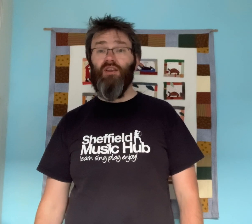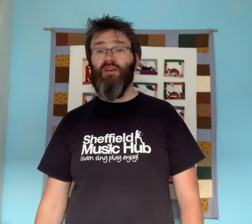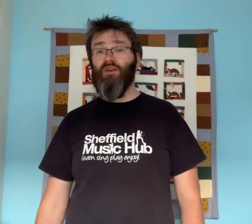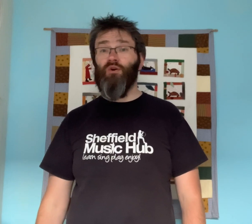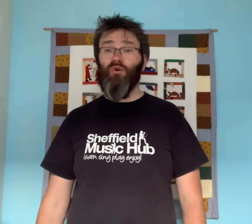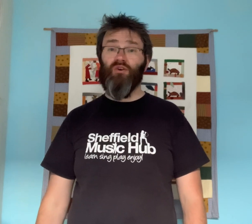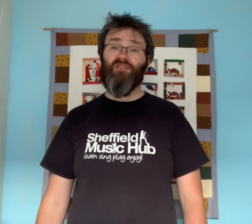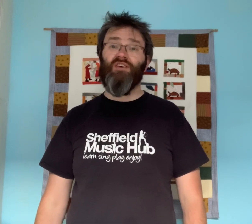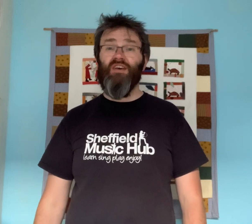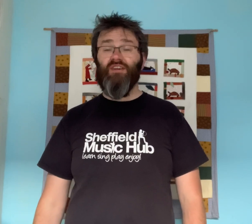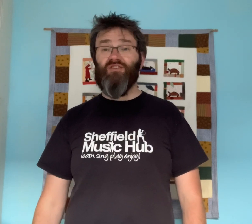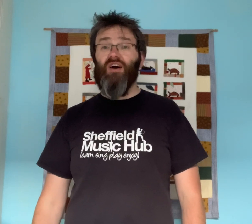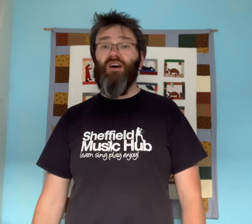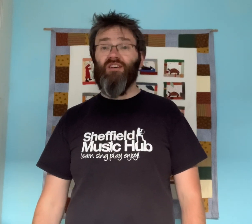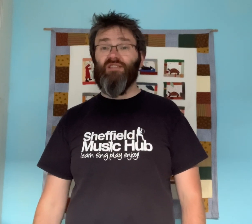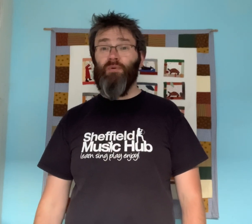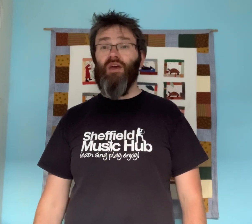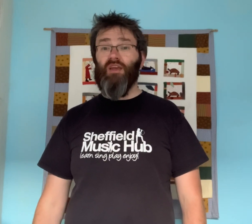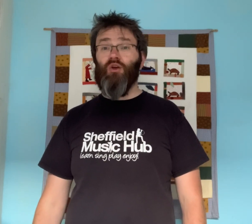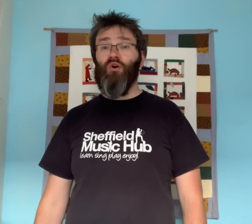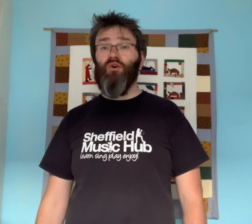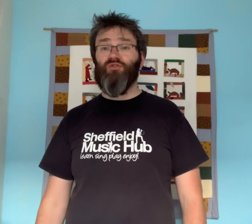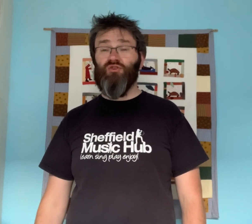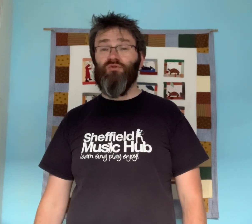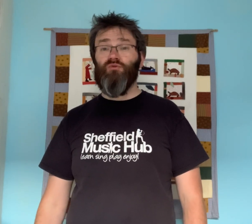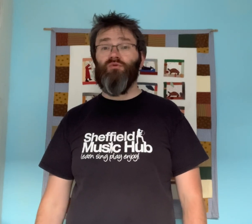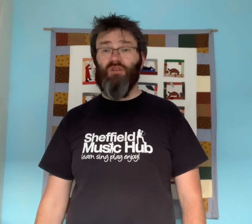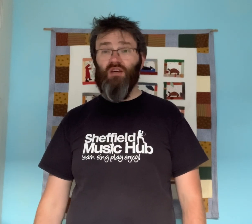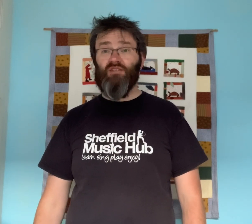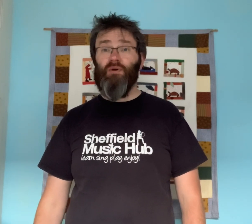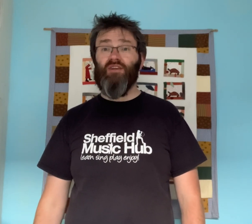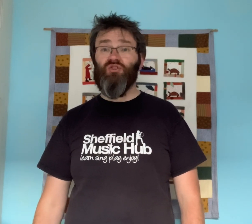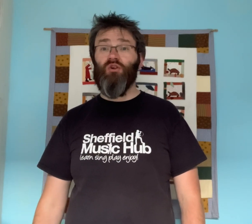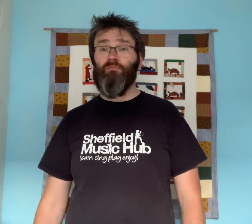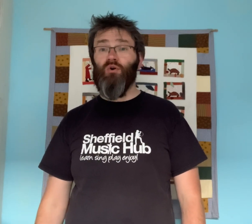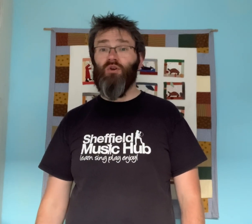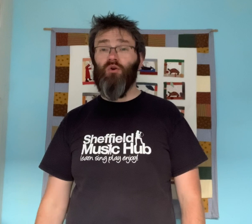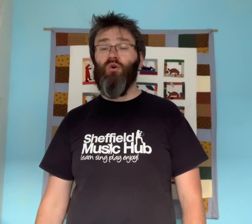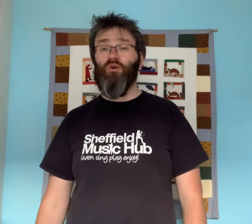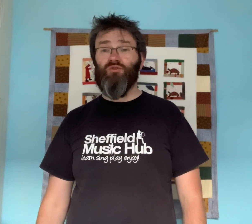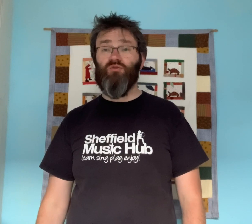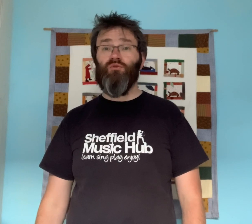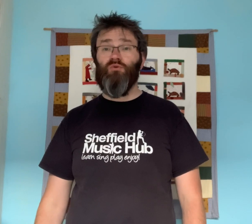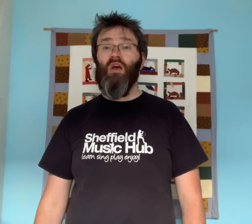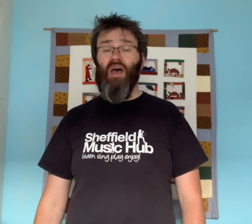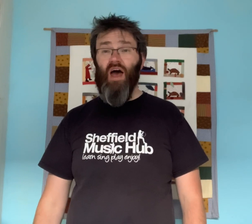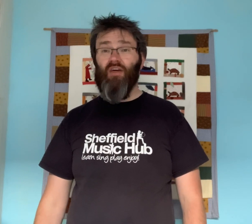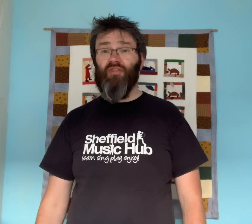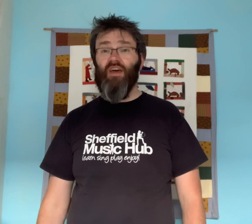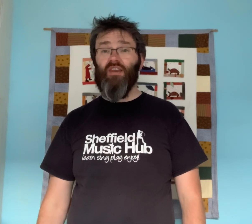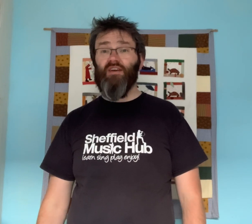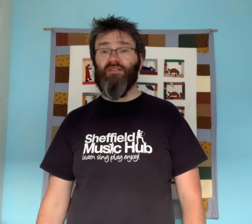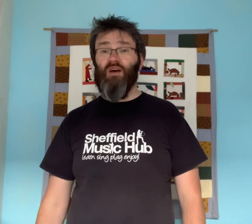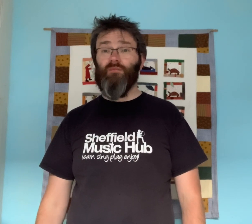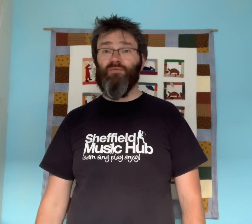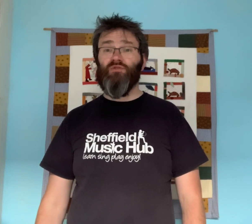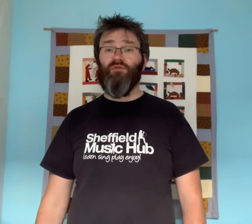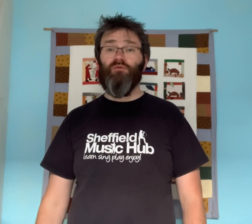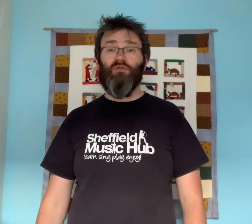really hooked. Just pick or choose a special book or two, and then it's up to